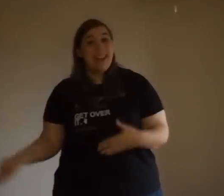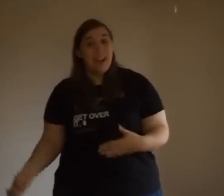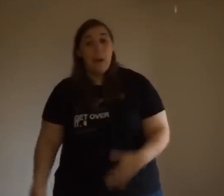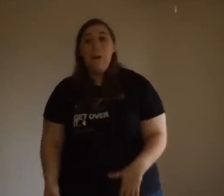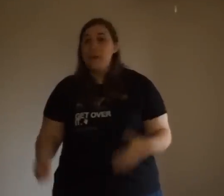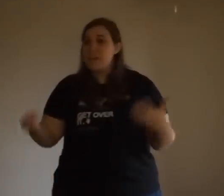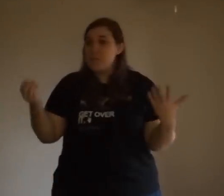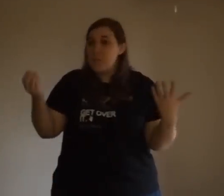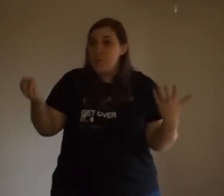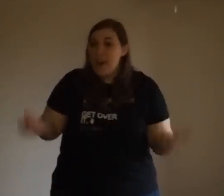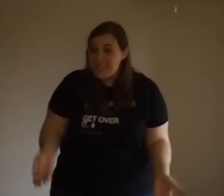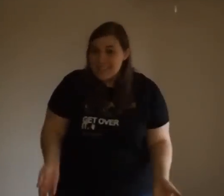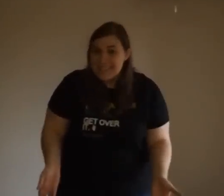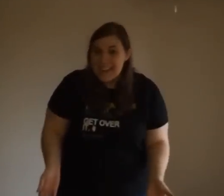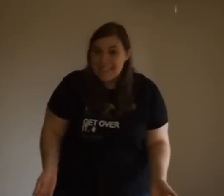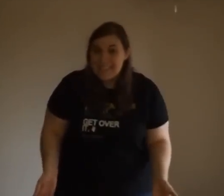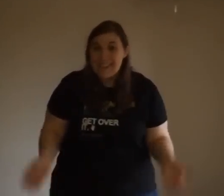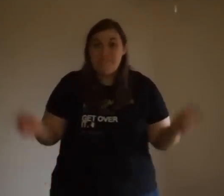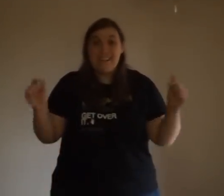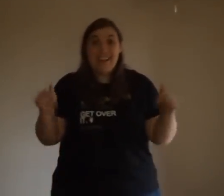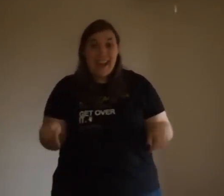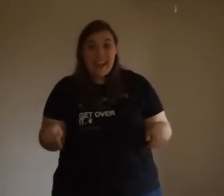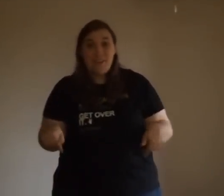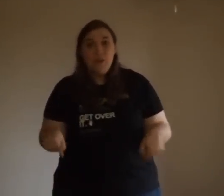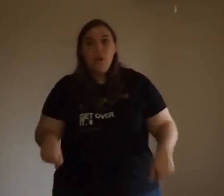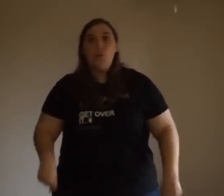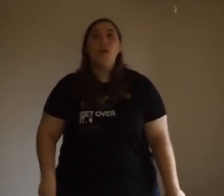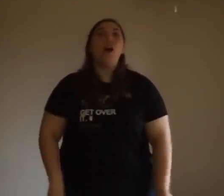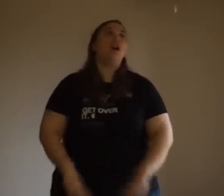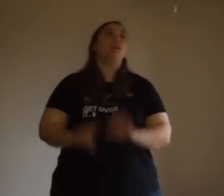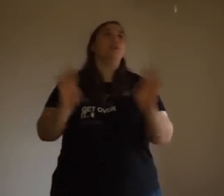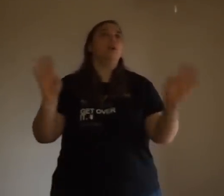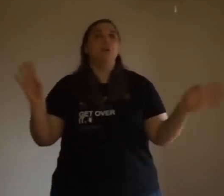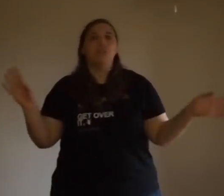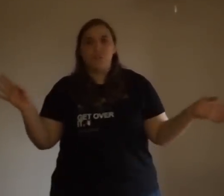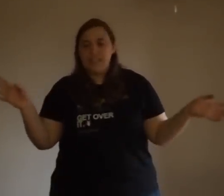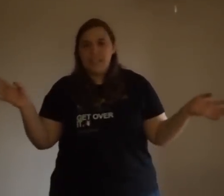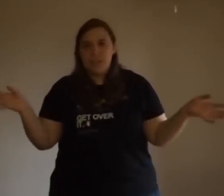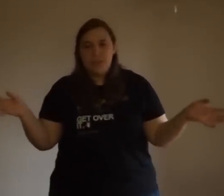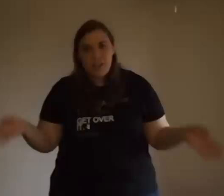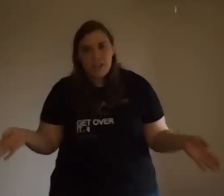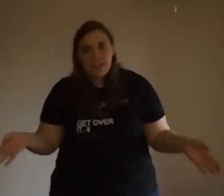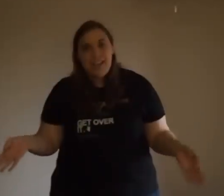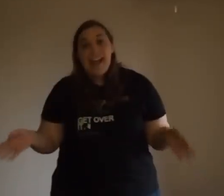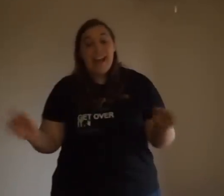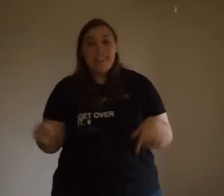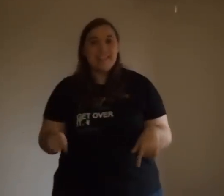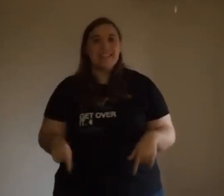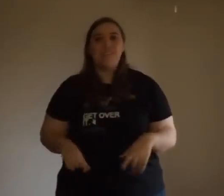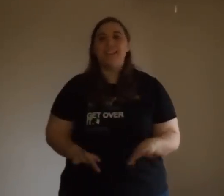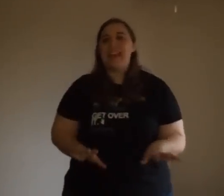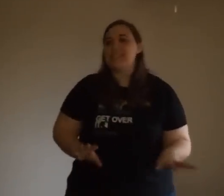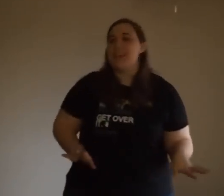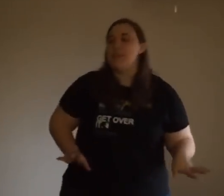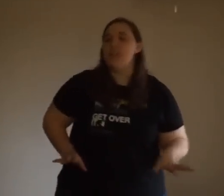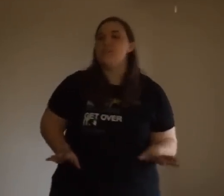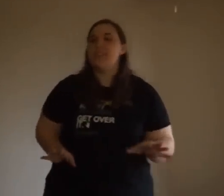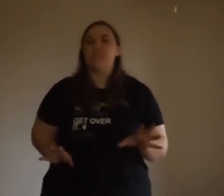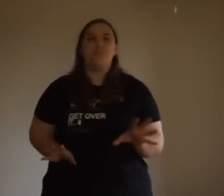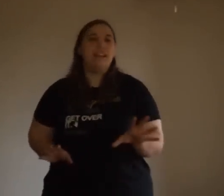here, because when we watch this kind of stuff now, we all know what's really going on. And this isn't even the last time they use this